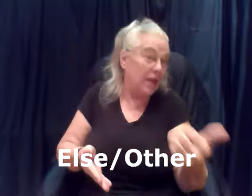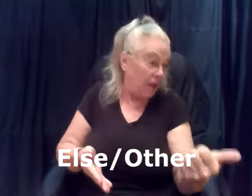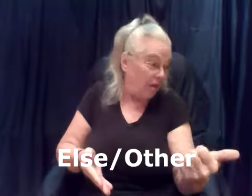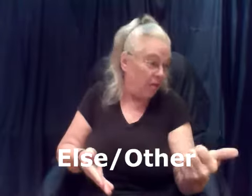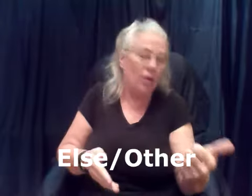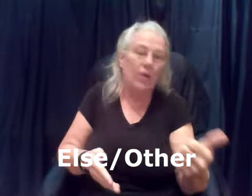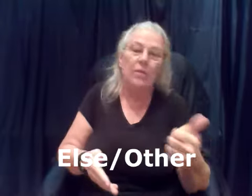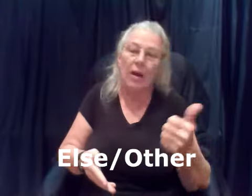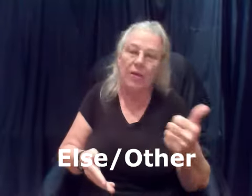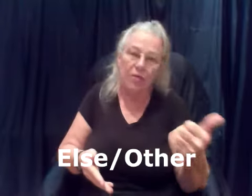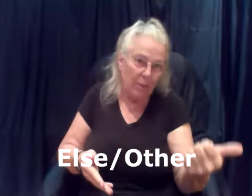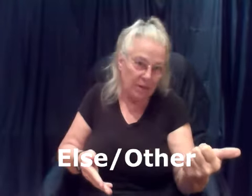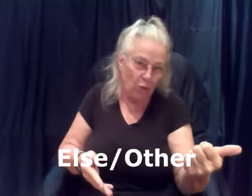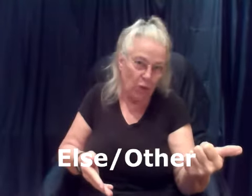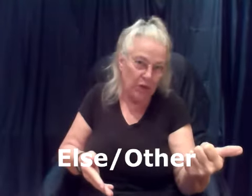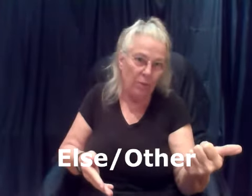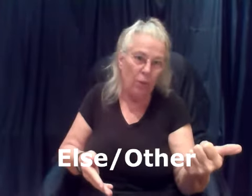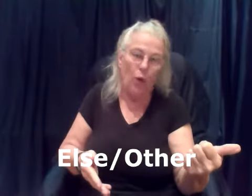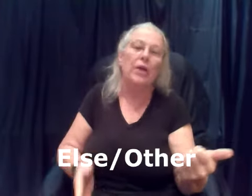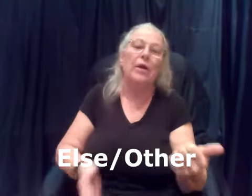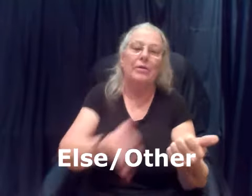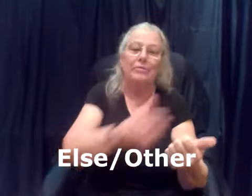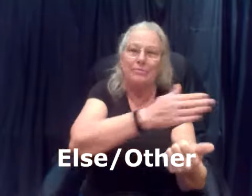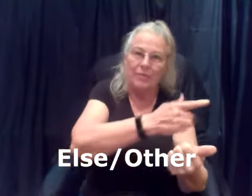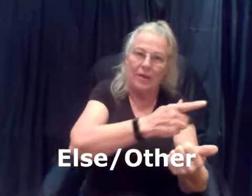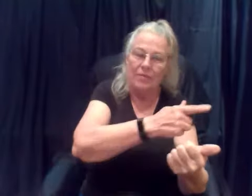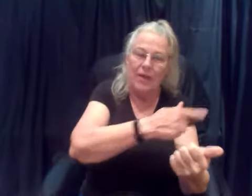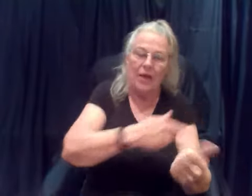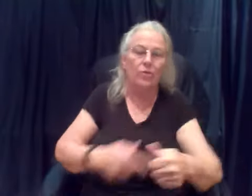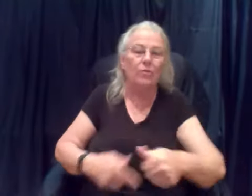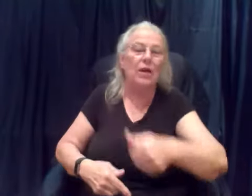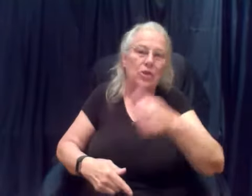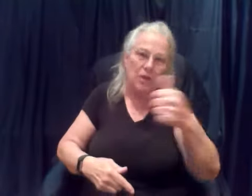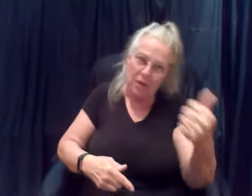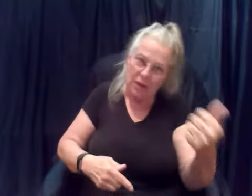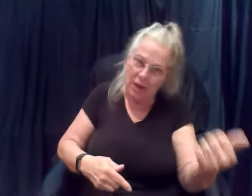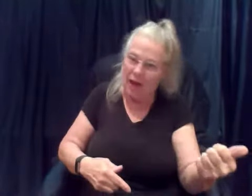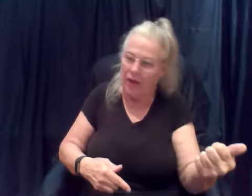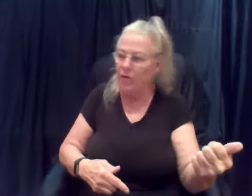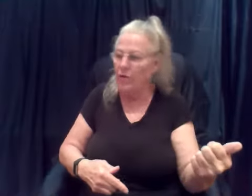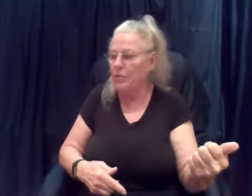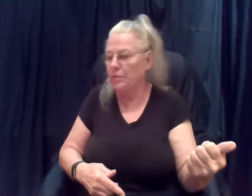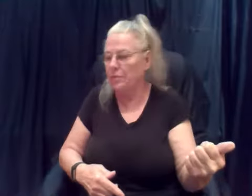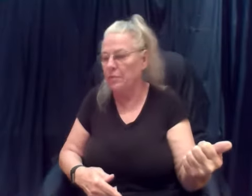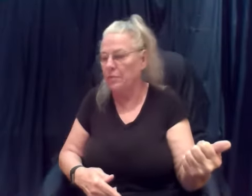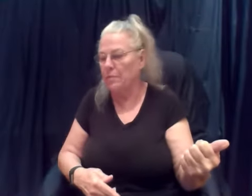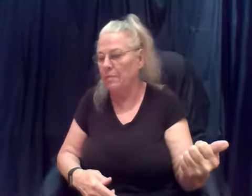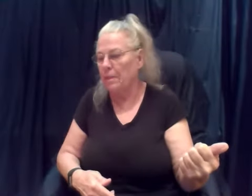other one. My thumb is going to point in that direction, other.